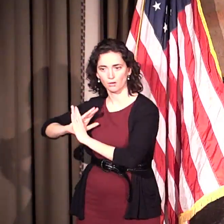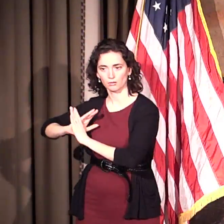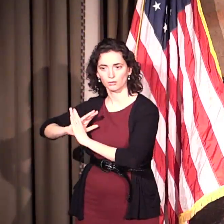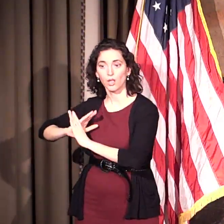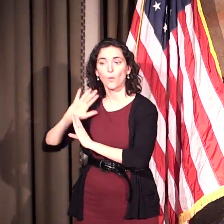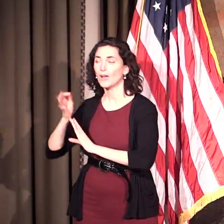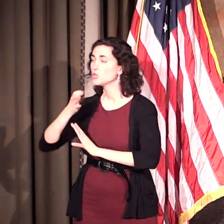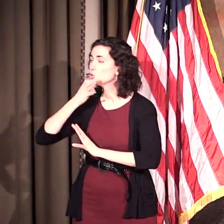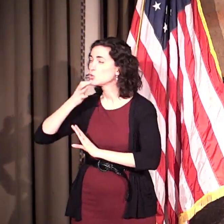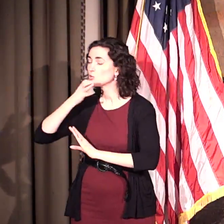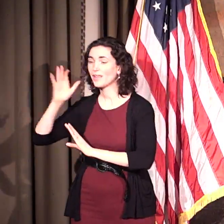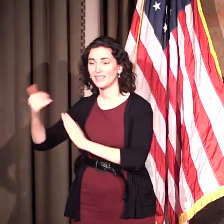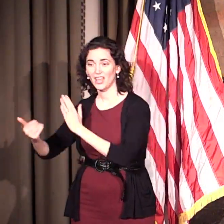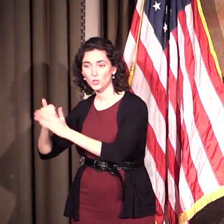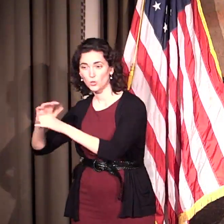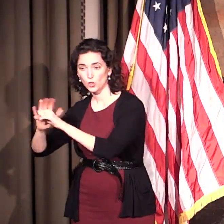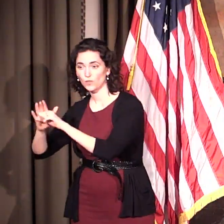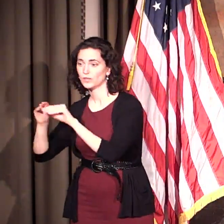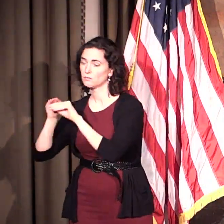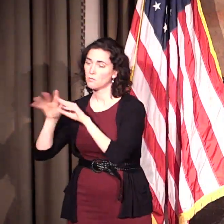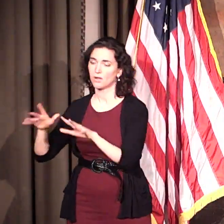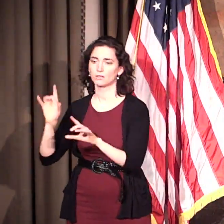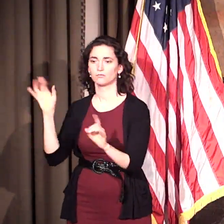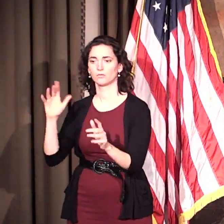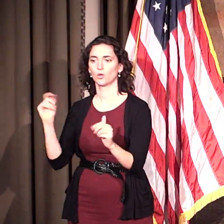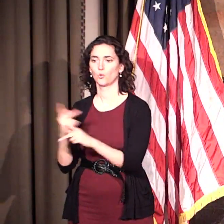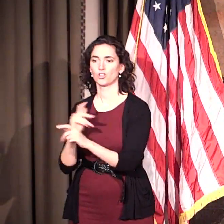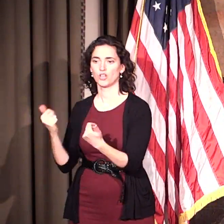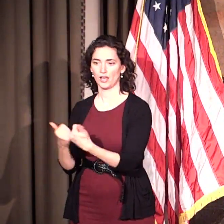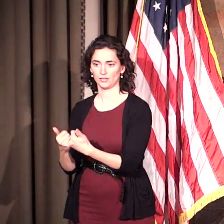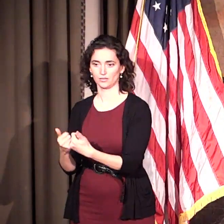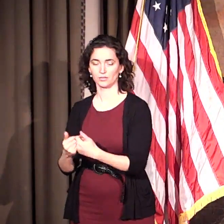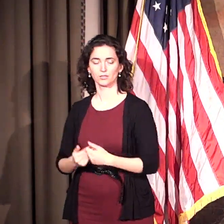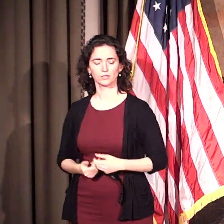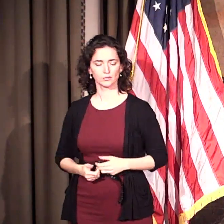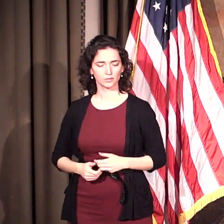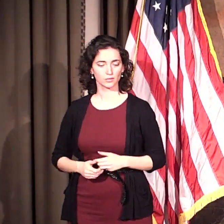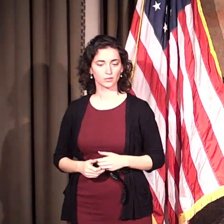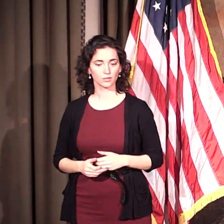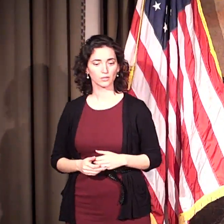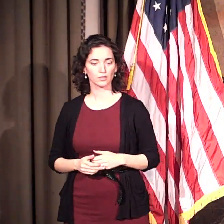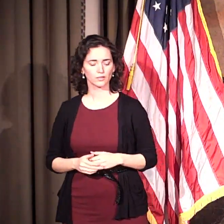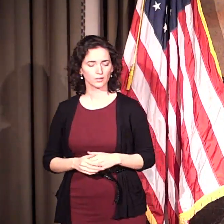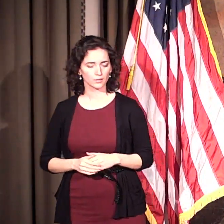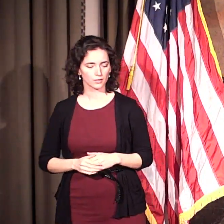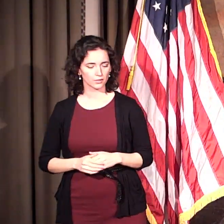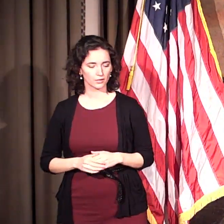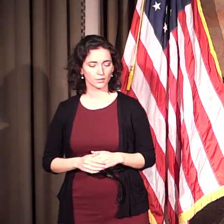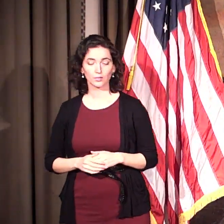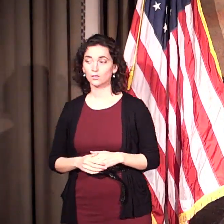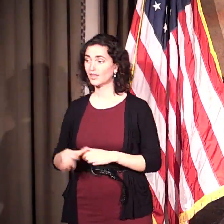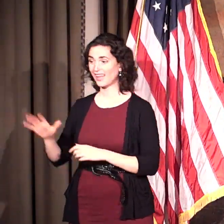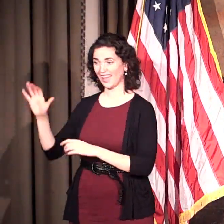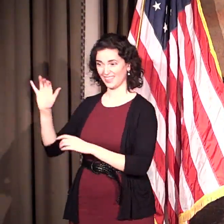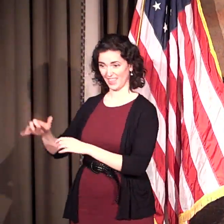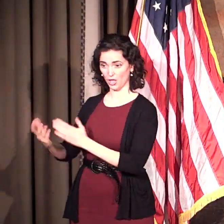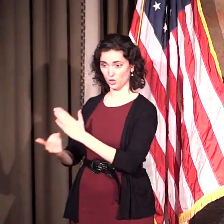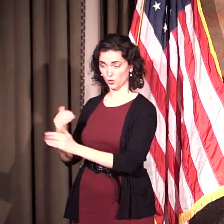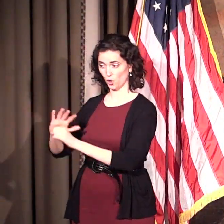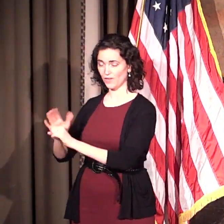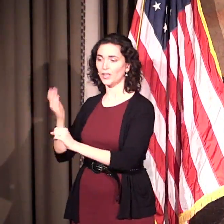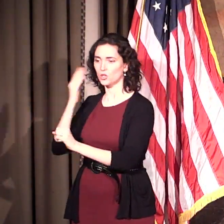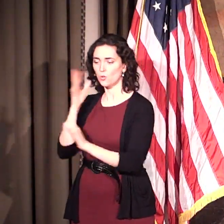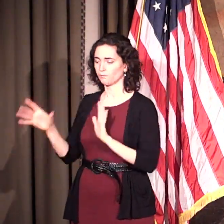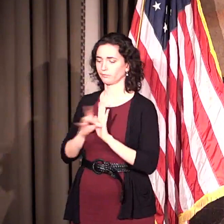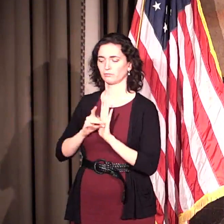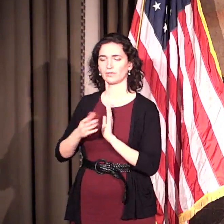variant is going to become a much bigger challenge for us. We do believe it's more transmissible. It's questionable whether it's more virulent, more likely to make people